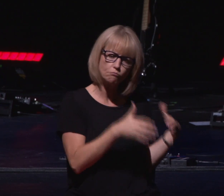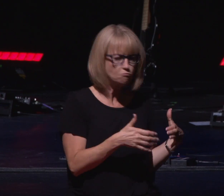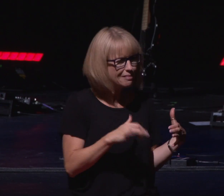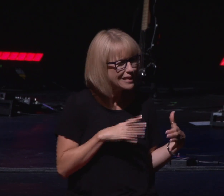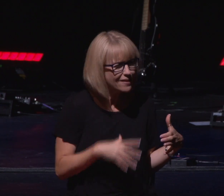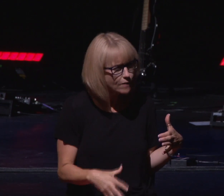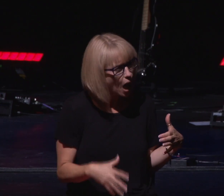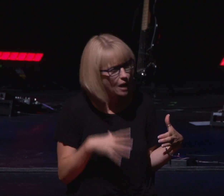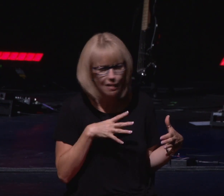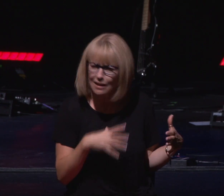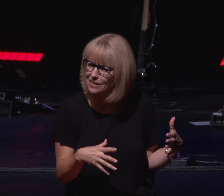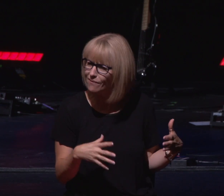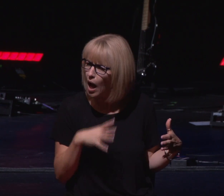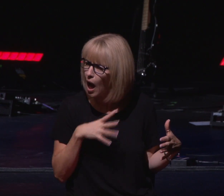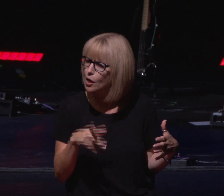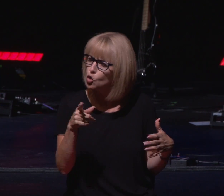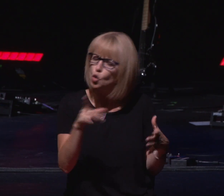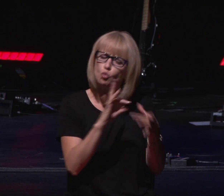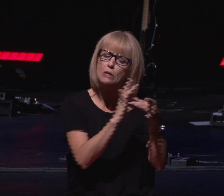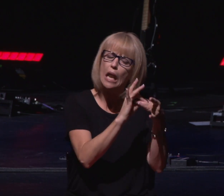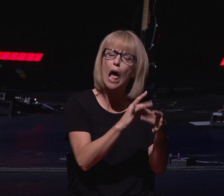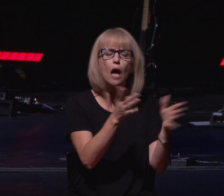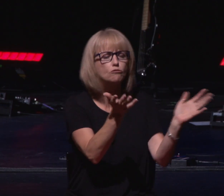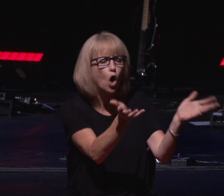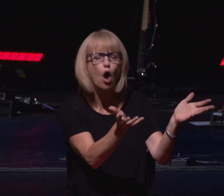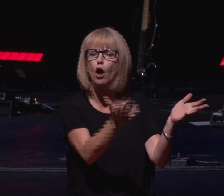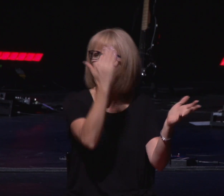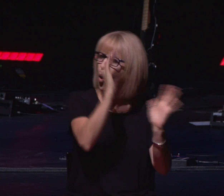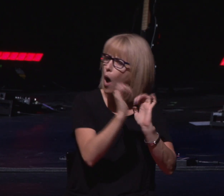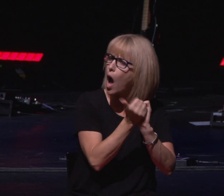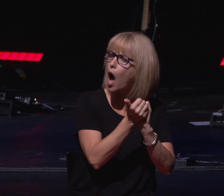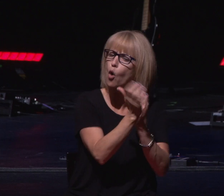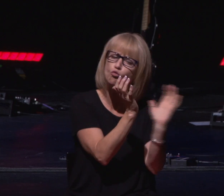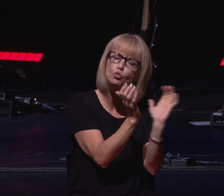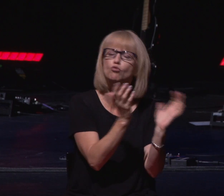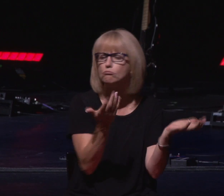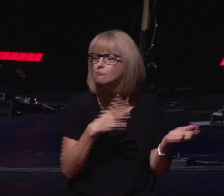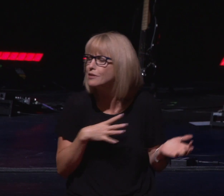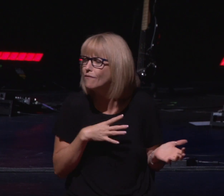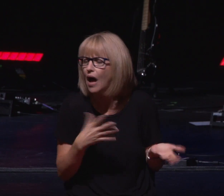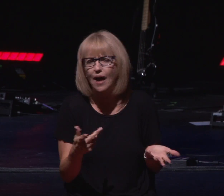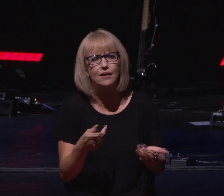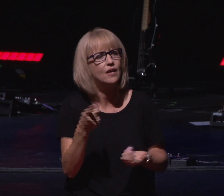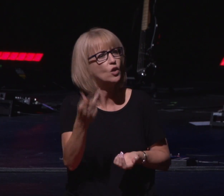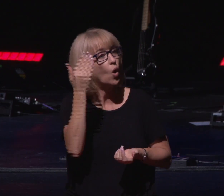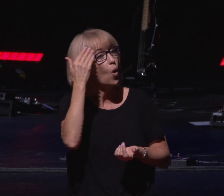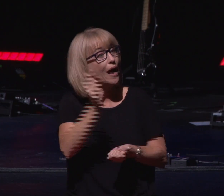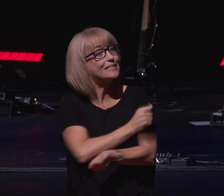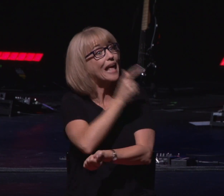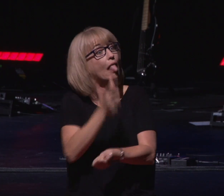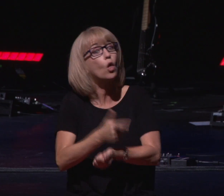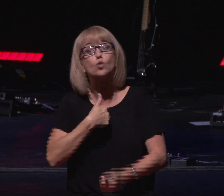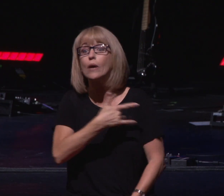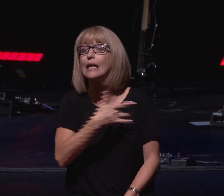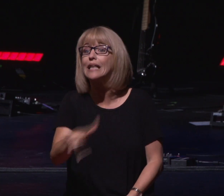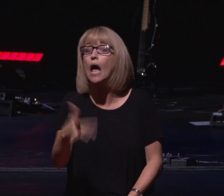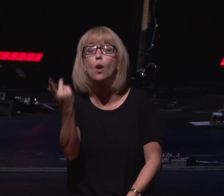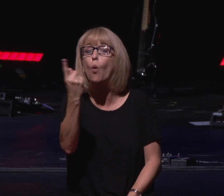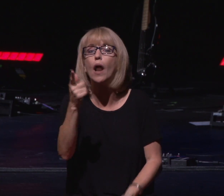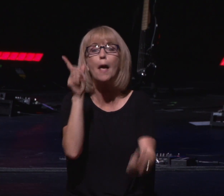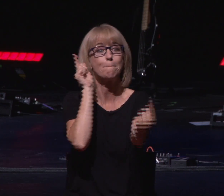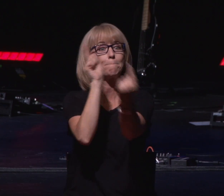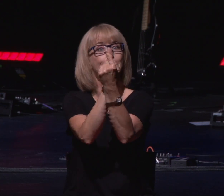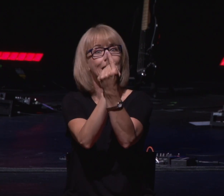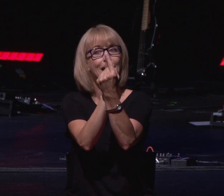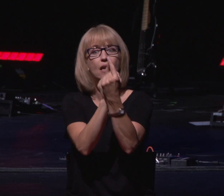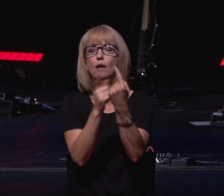wrong with that. A good example we referred to in the past was in St. Louis. You meet someone, they're from St. Louis, they ask a question. They always say,